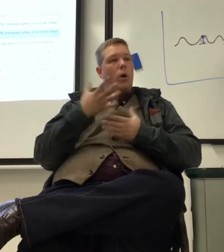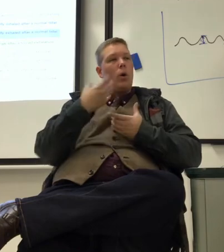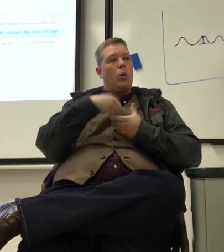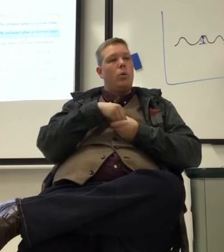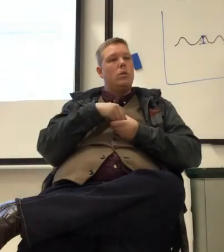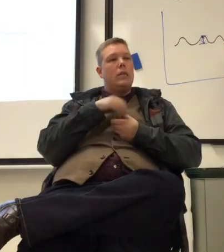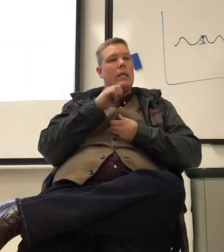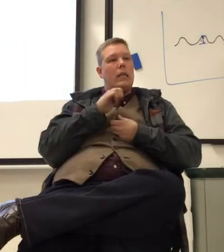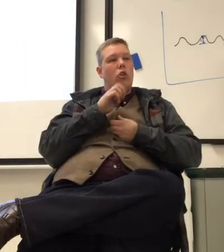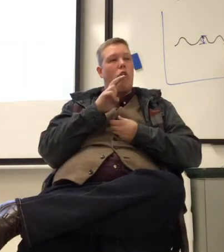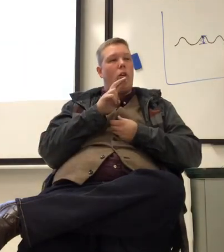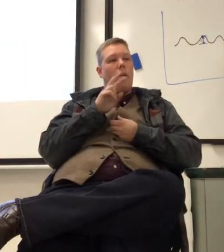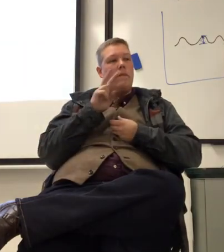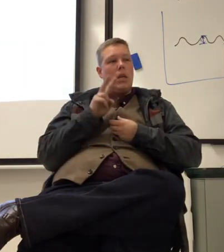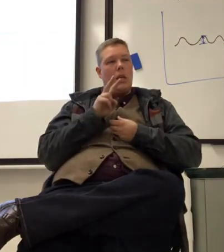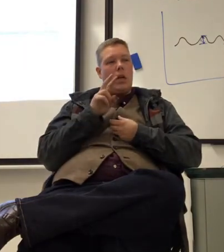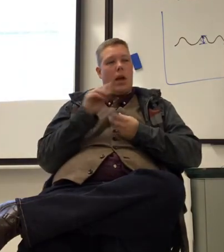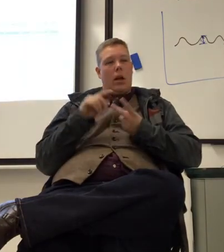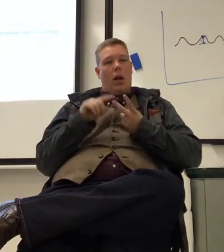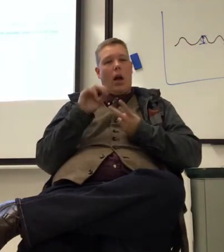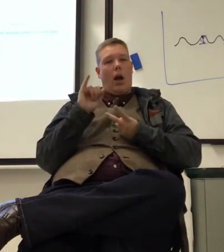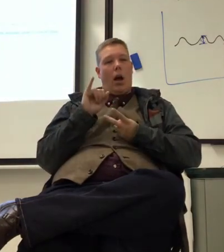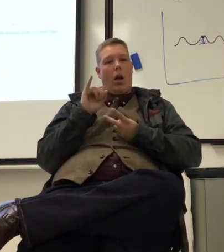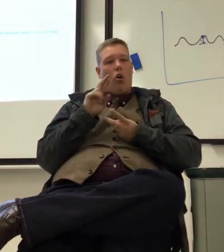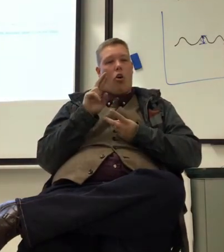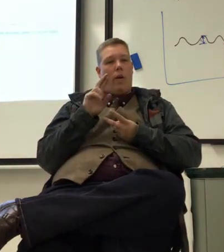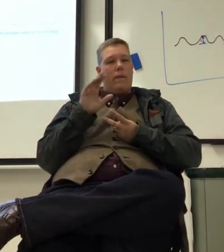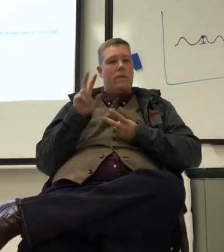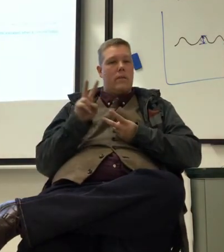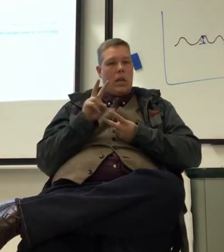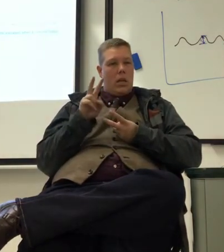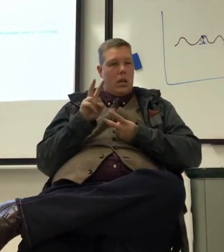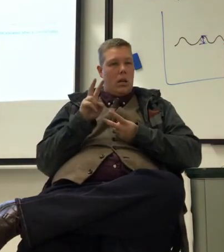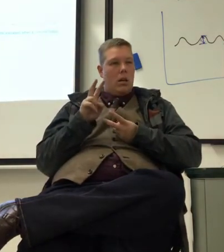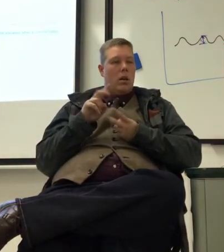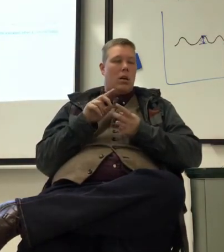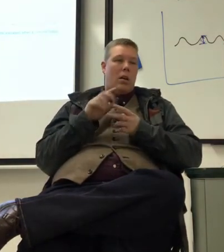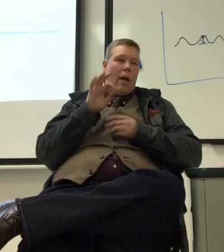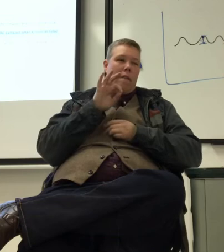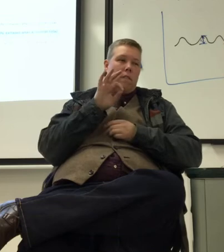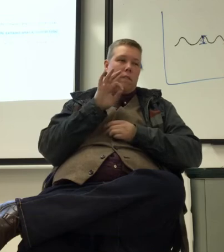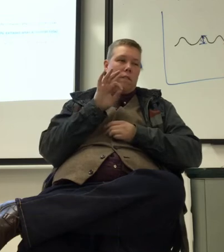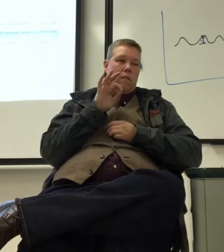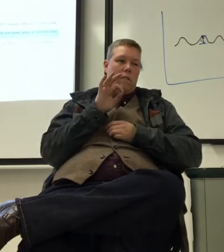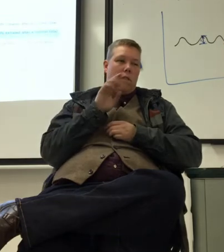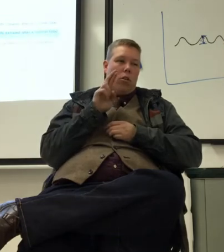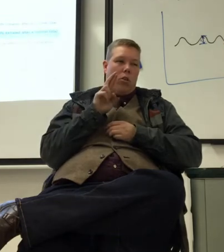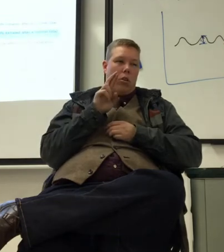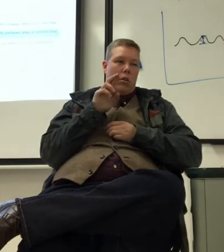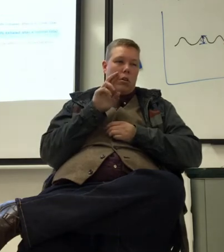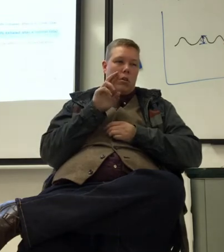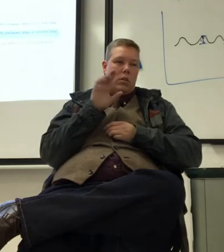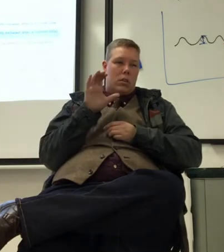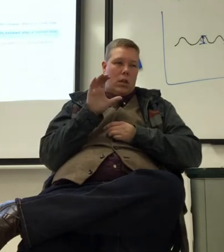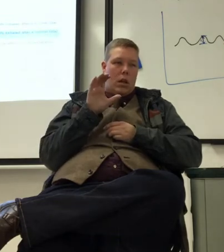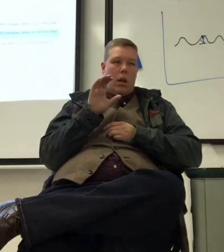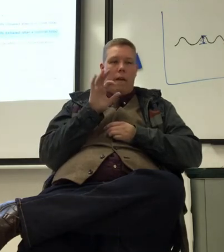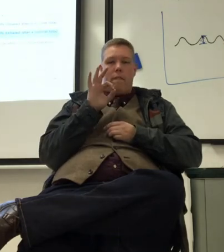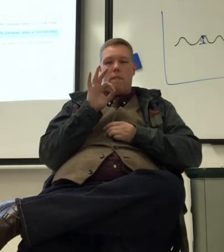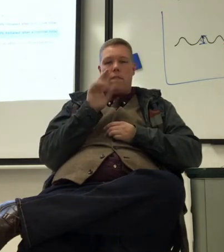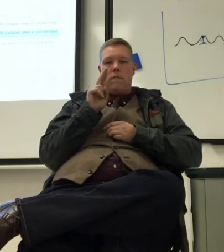Number four, the functional residual capacity. It does have a function, I'll talk about that later,